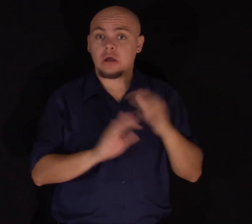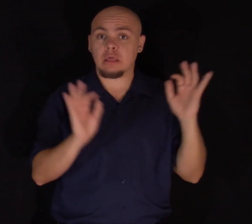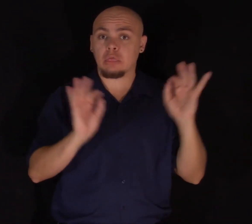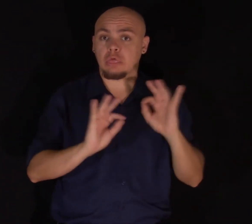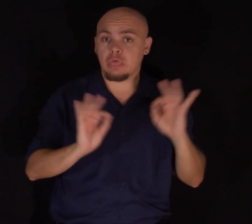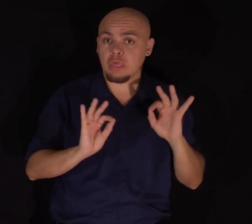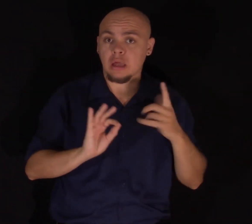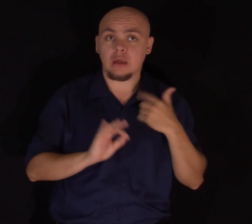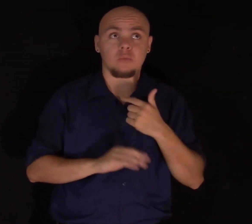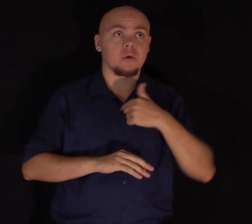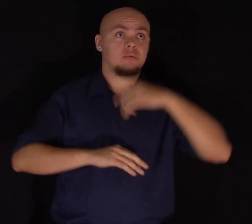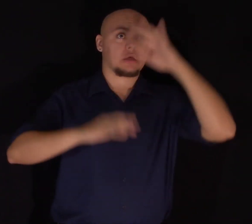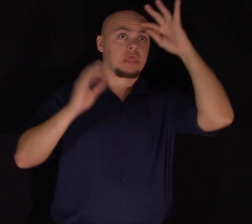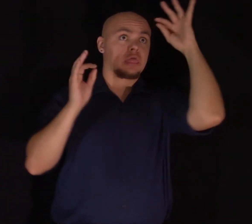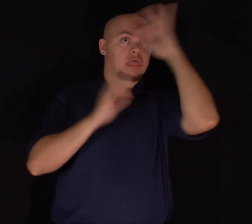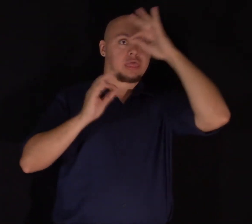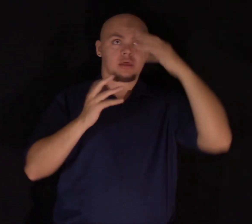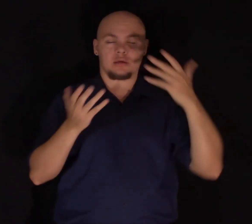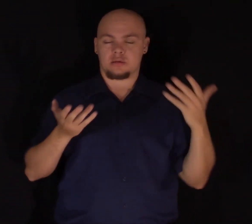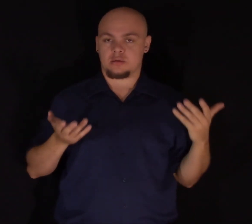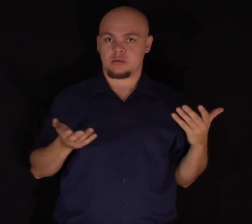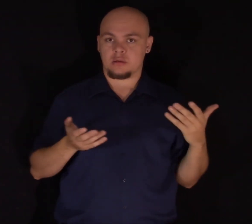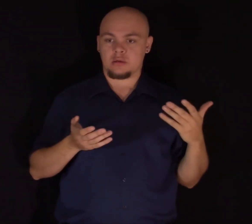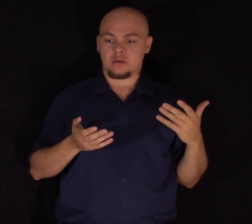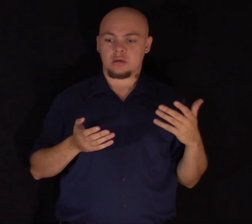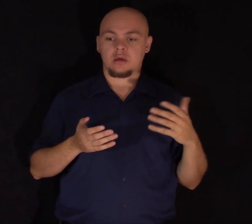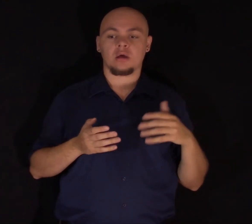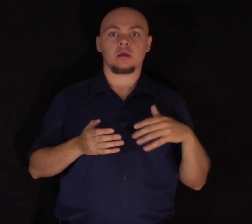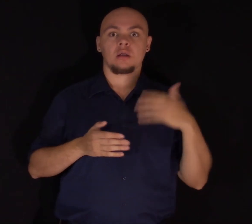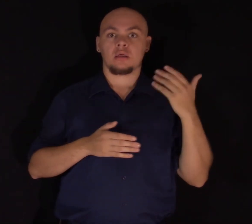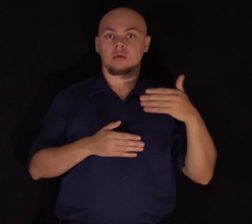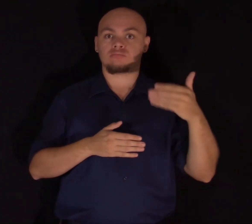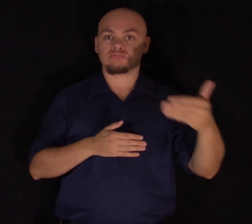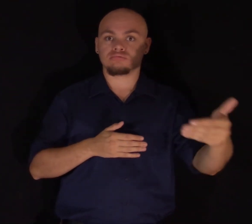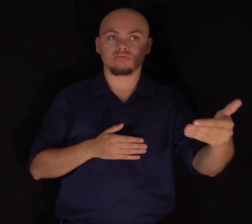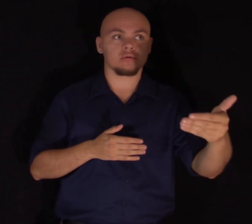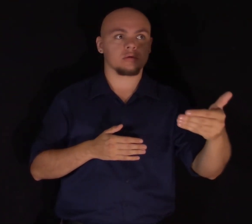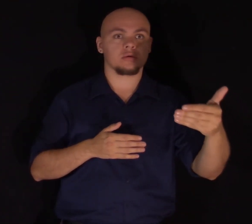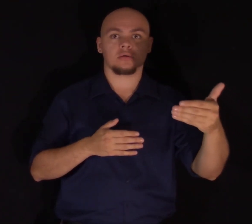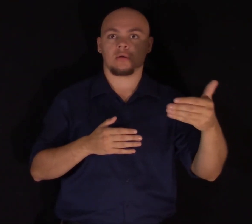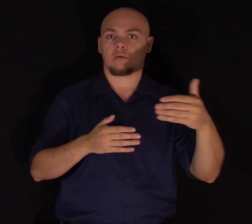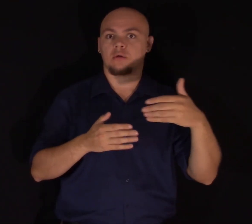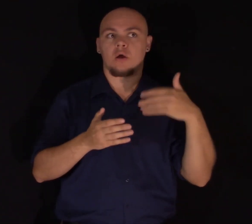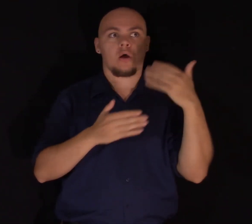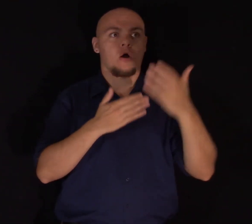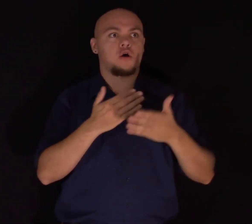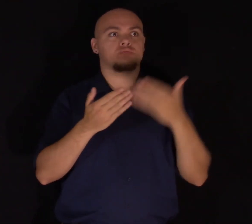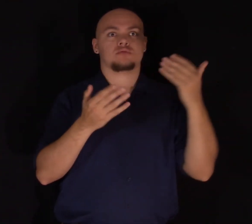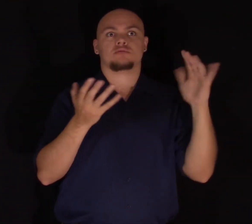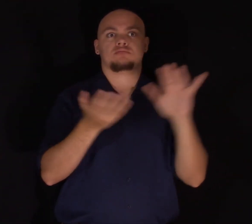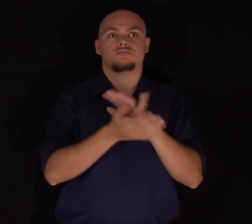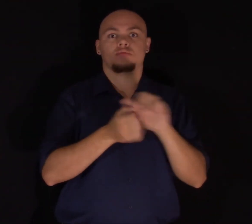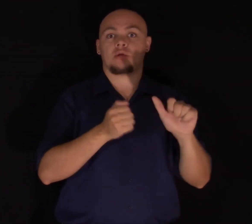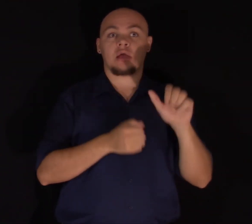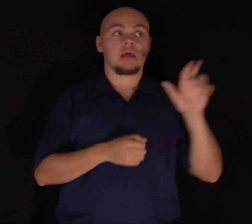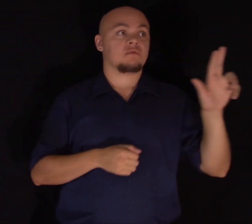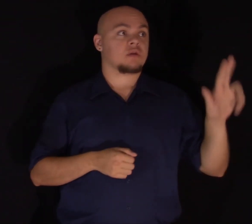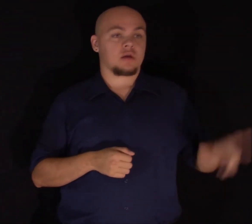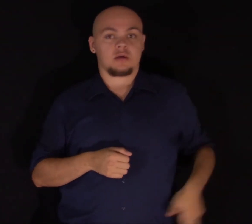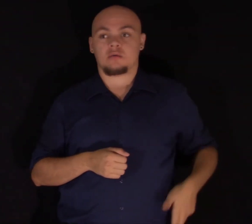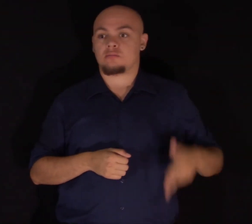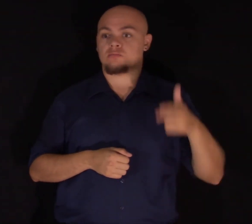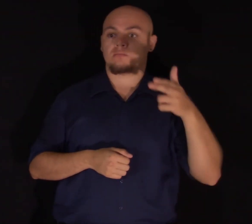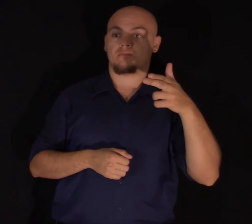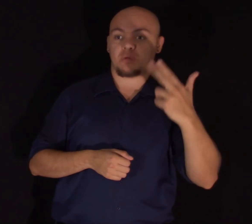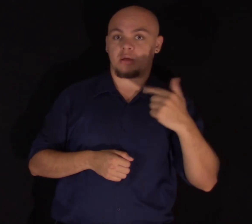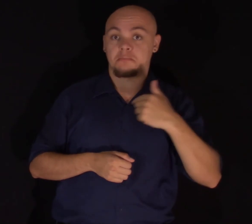just ignorant. We saw the whole chain almost unravel to completion had the bodyguard drawn his gun and shot,